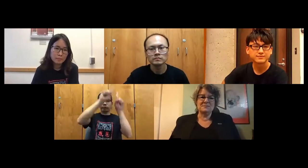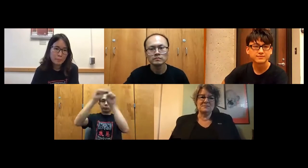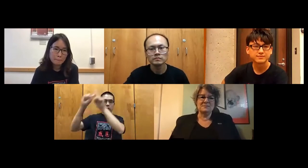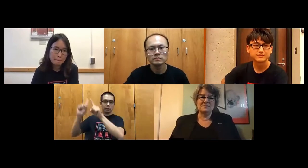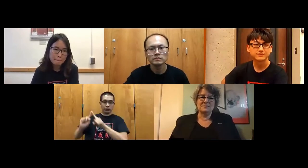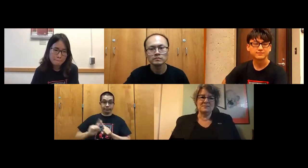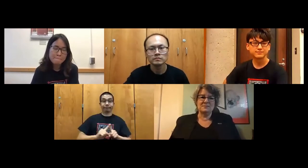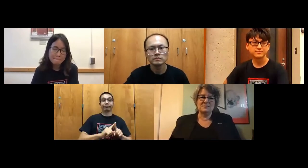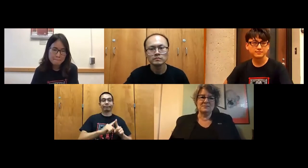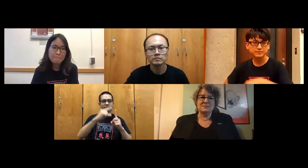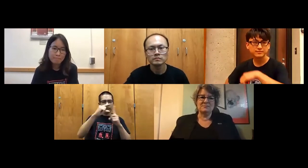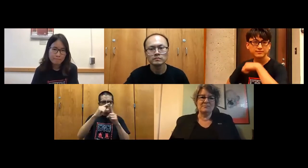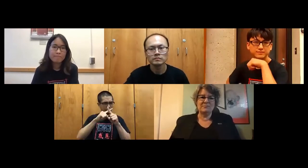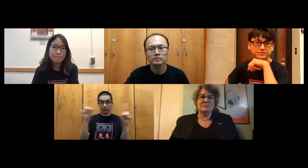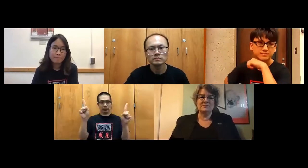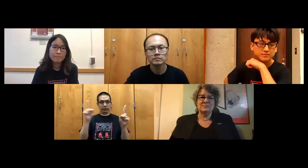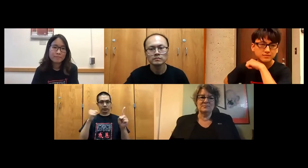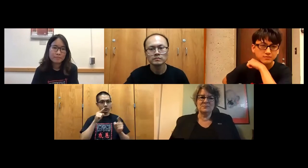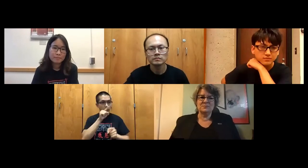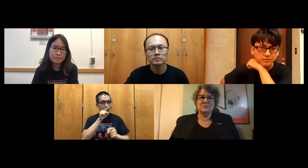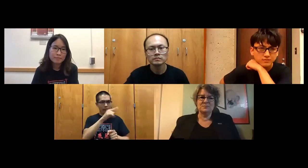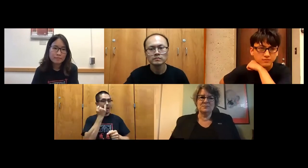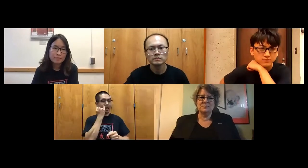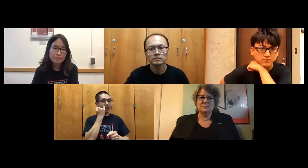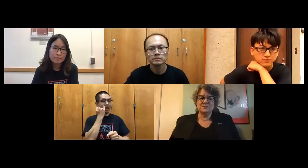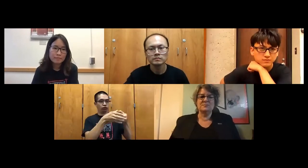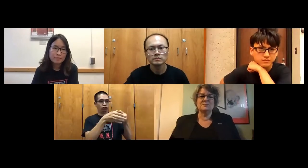Yeah, so people coming from the north and the south was very different.